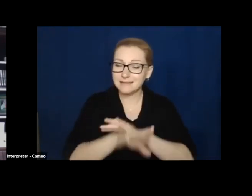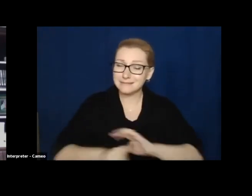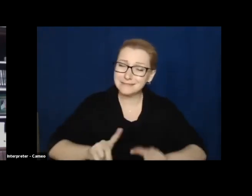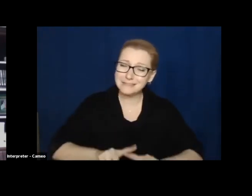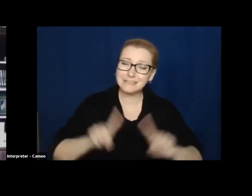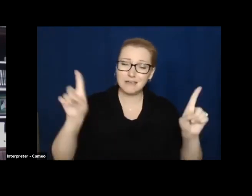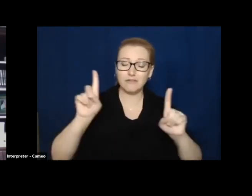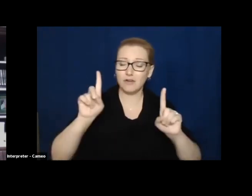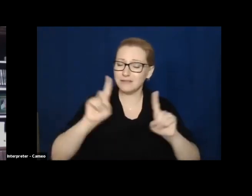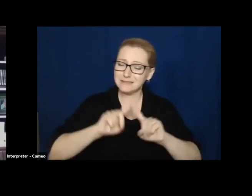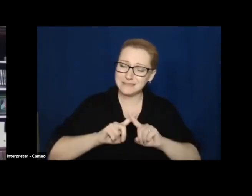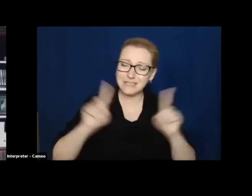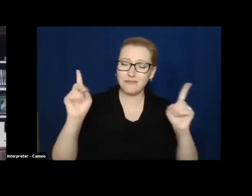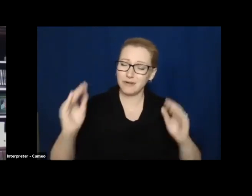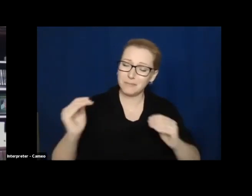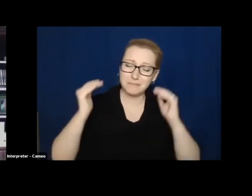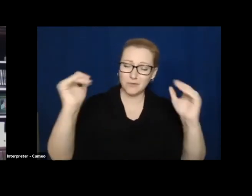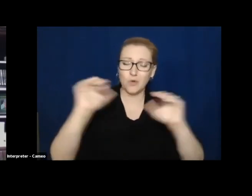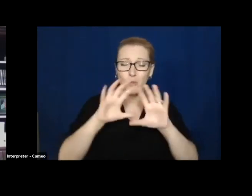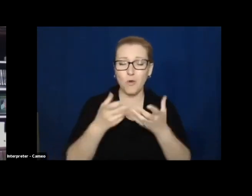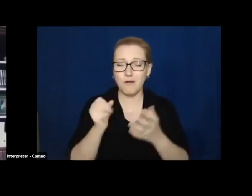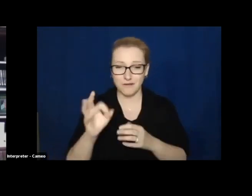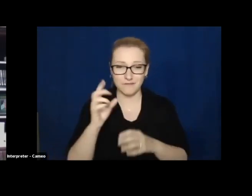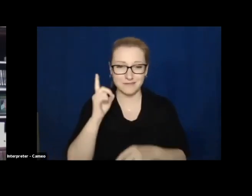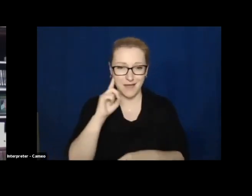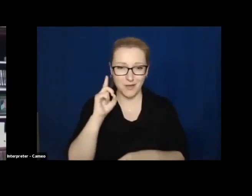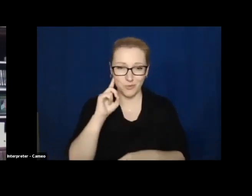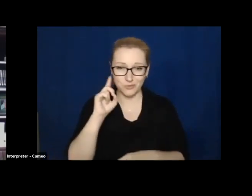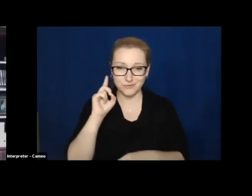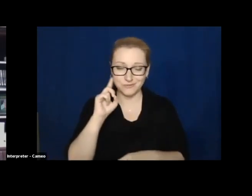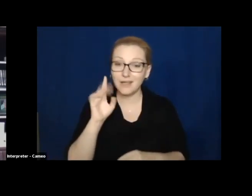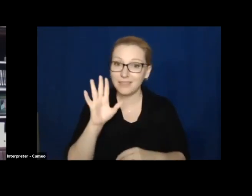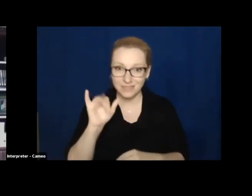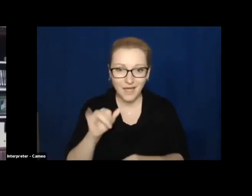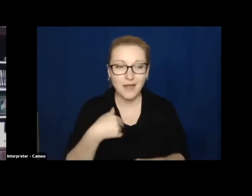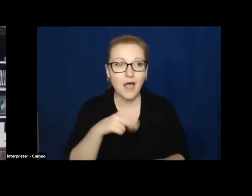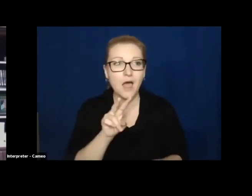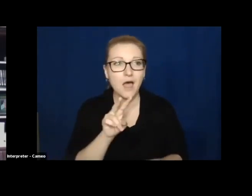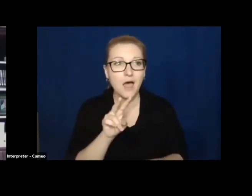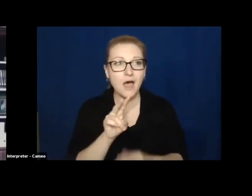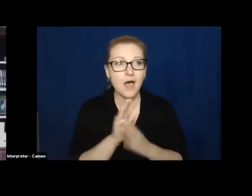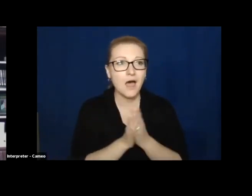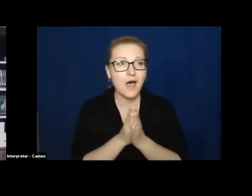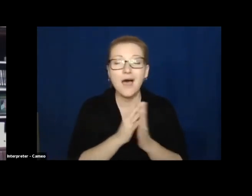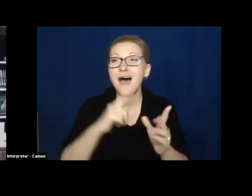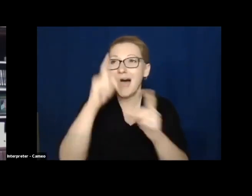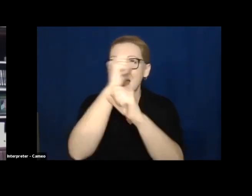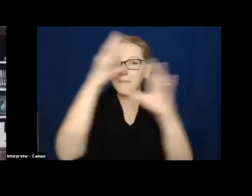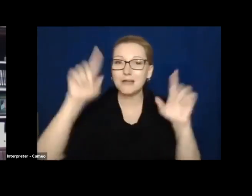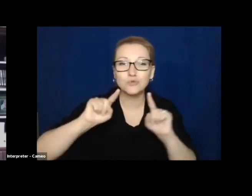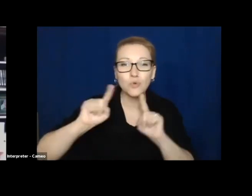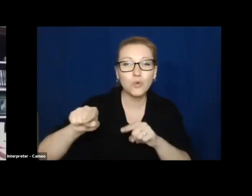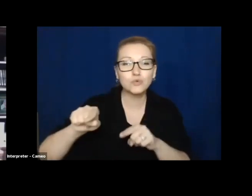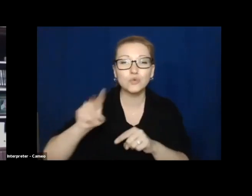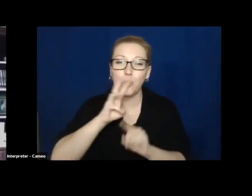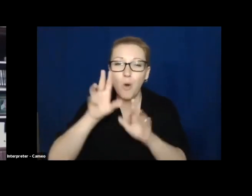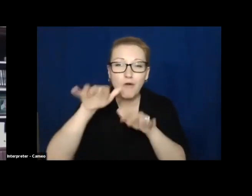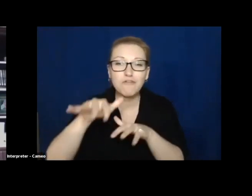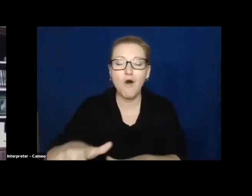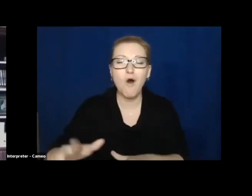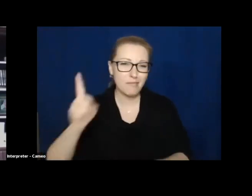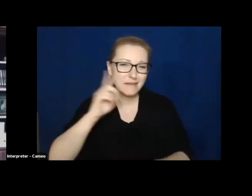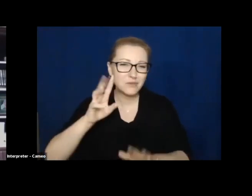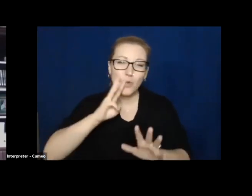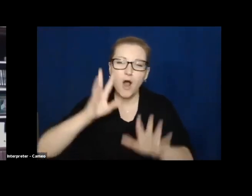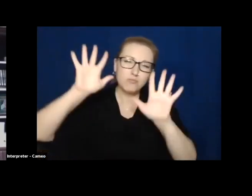did. This is what motivated me. I imagined myself at Niagara Falls, listening to the water just crashing